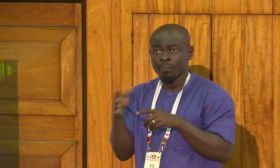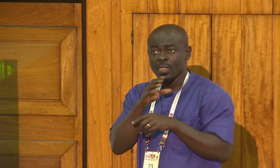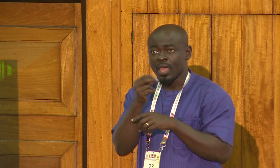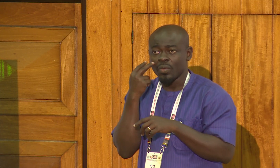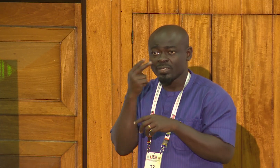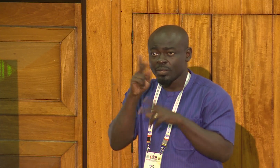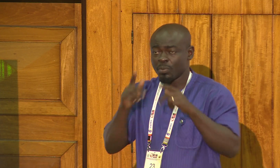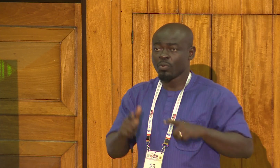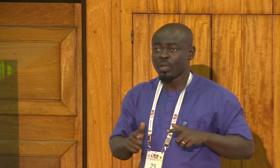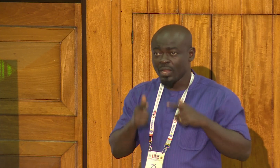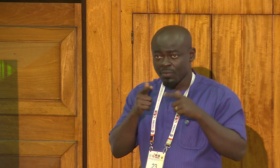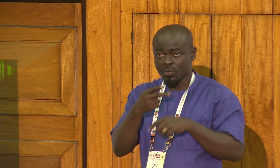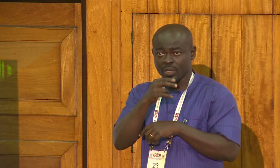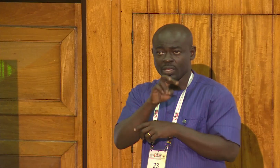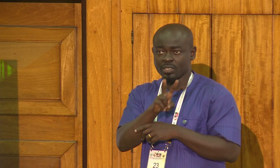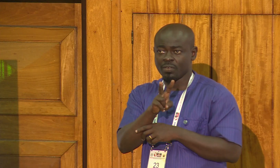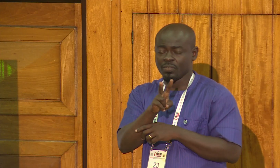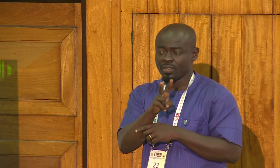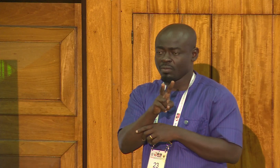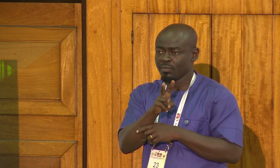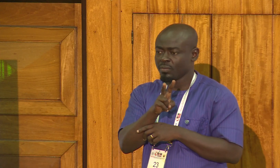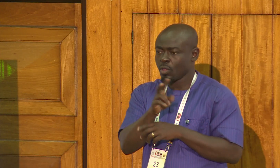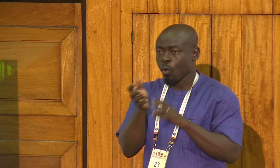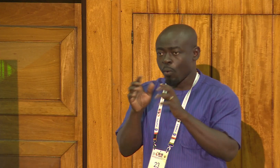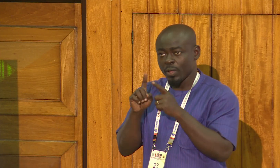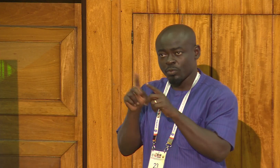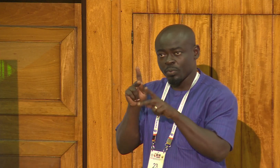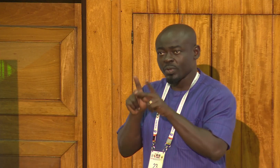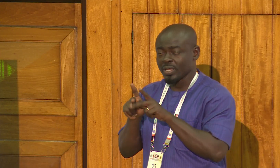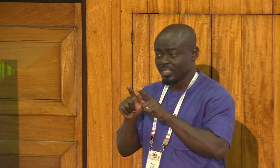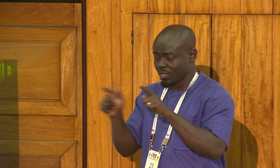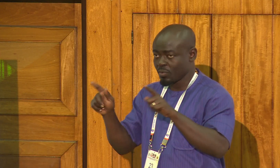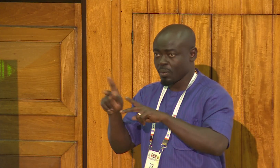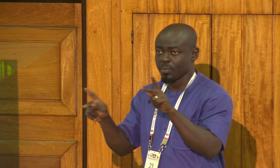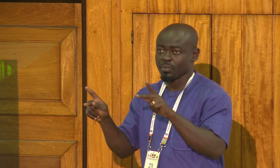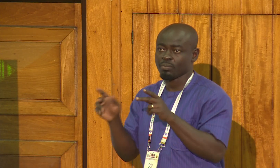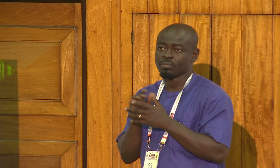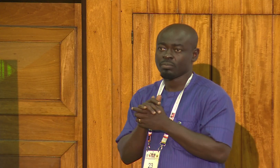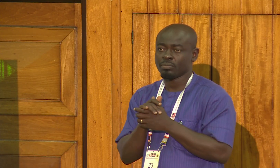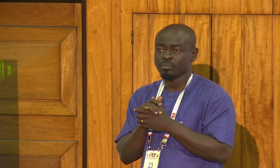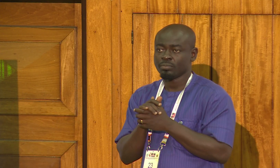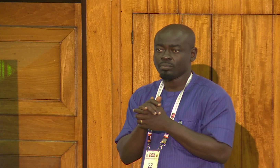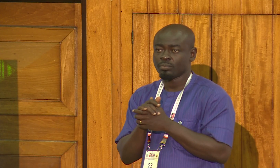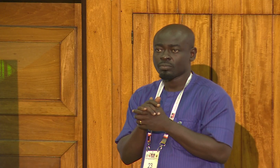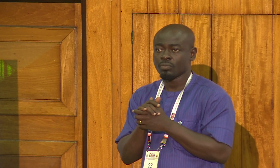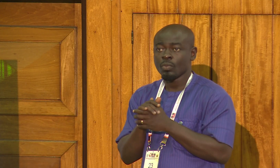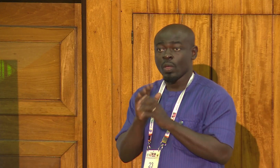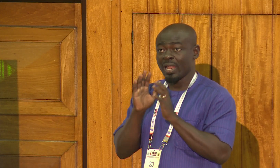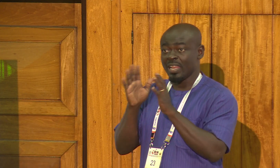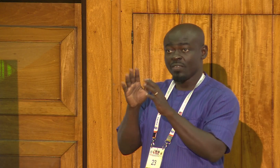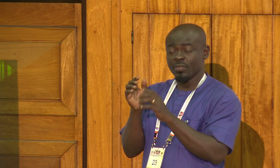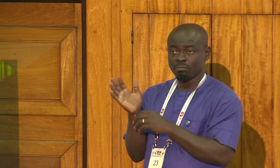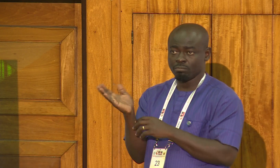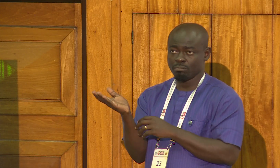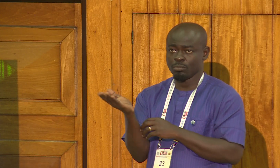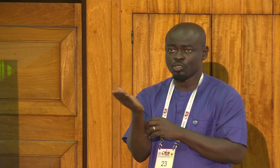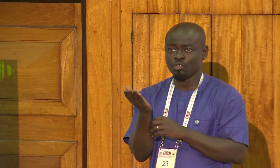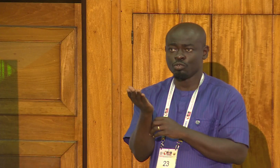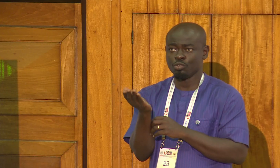with HIV is what we're seeing in the general population. But inaction has costs, leaving you with this